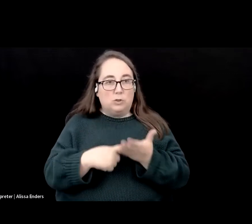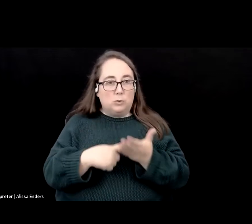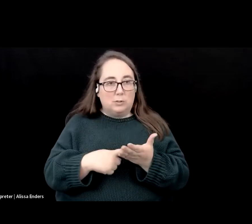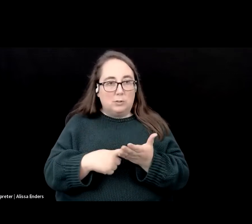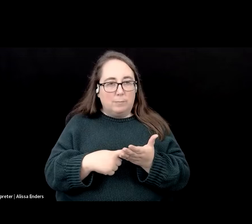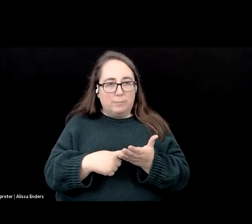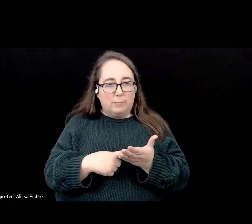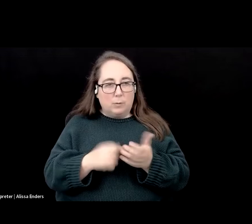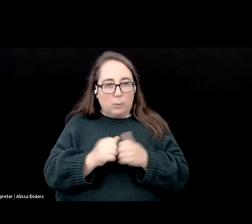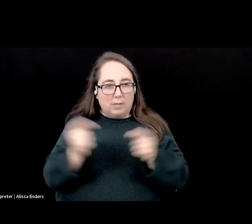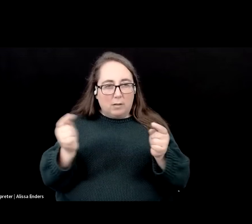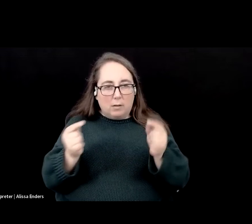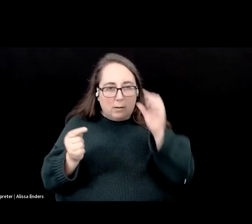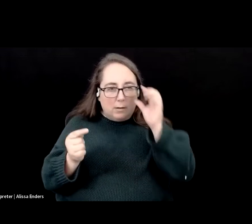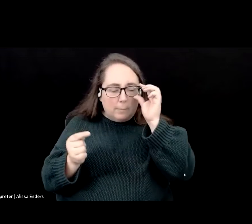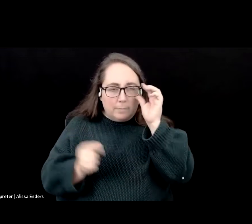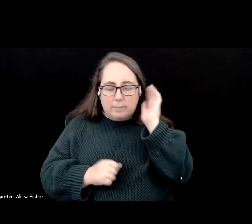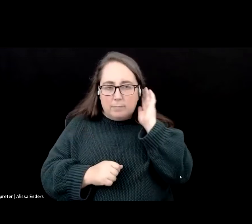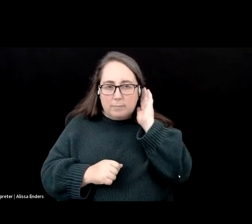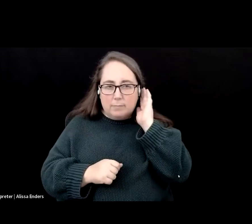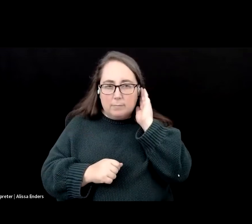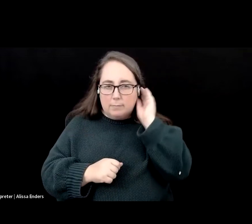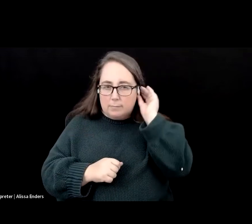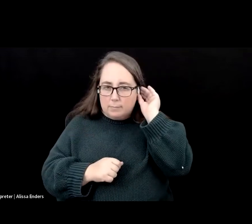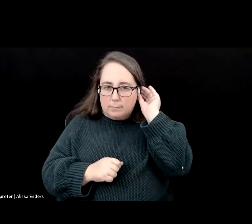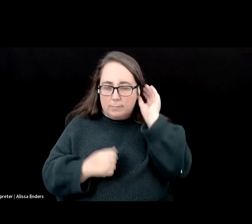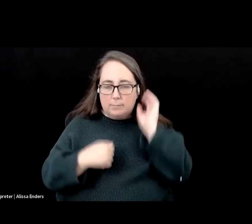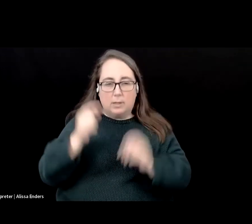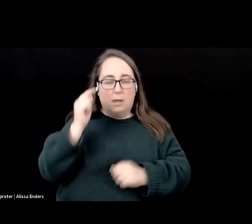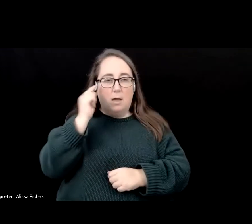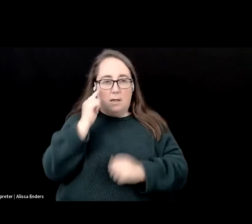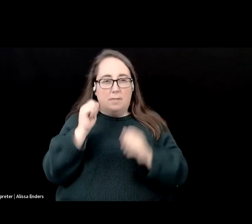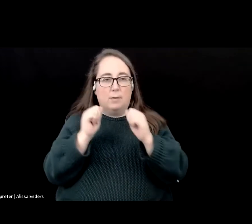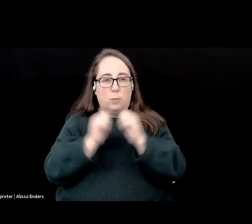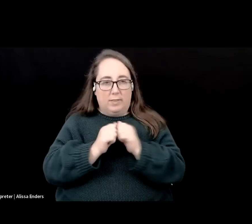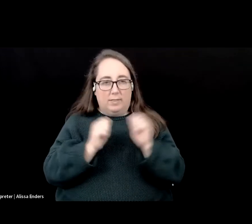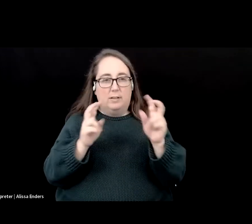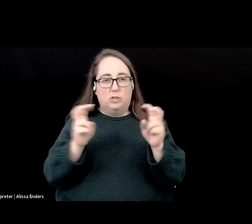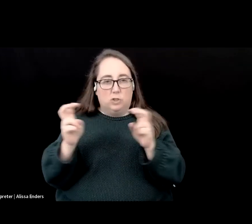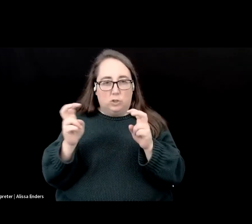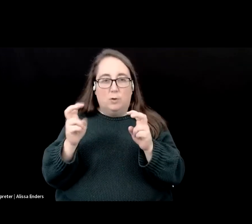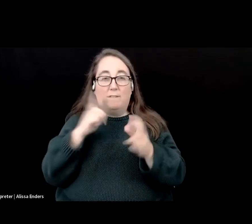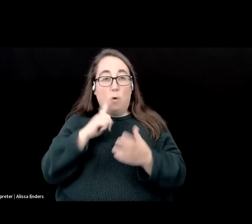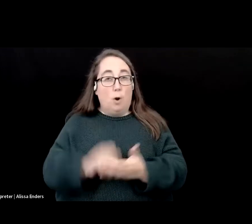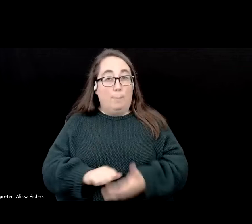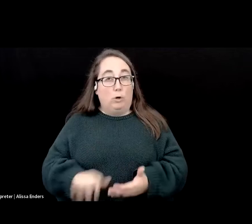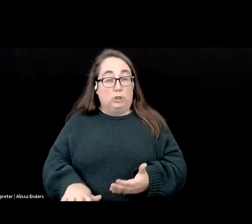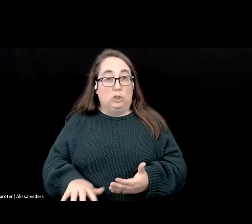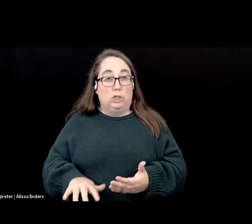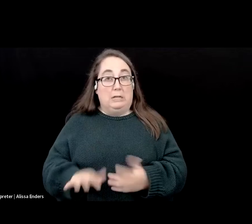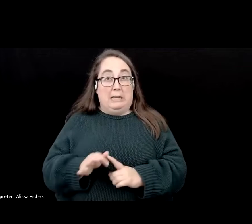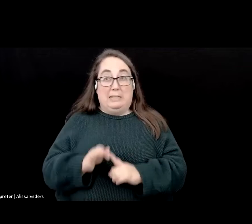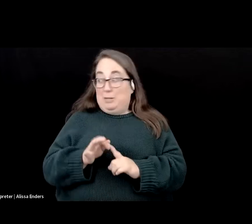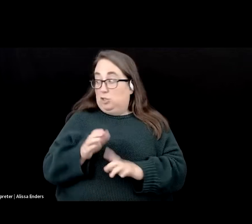in history. And I actually think when it comes to the issues surrounding abortion, especially in the wake of the